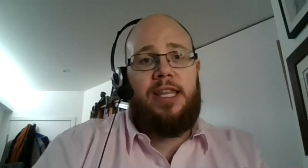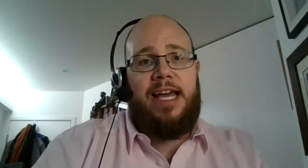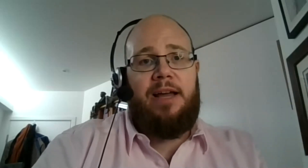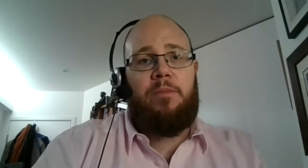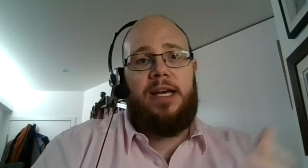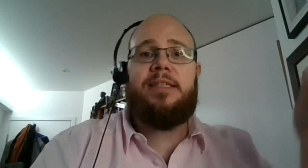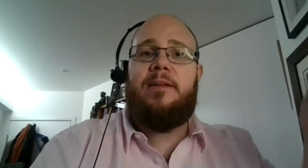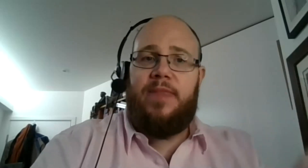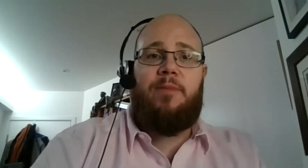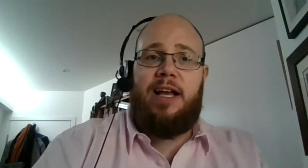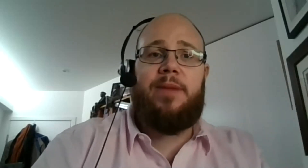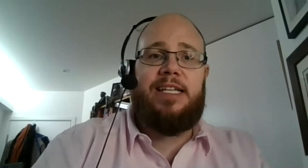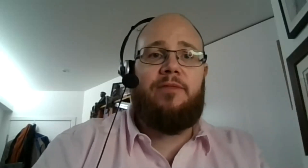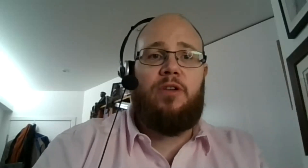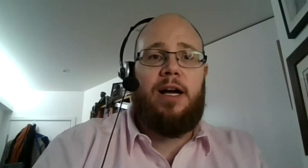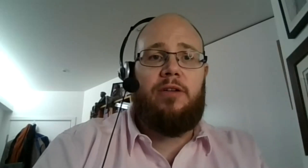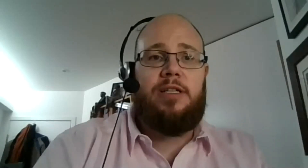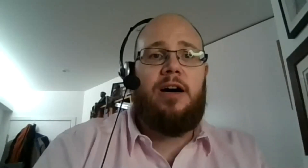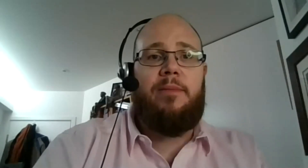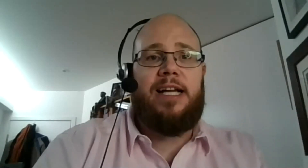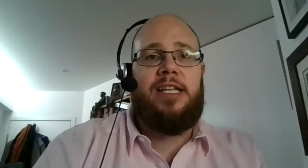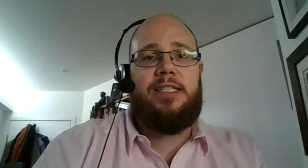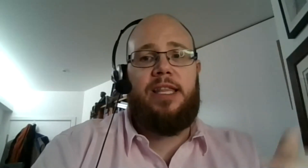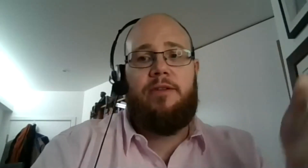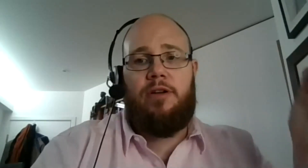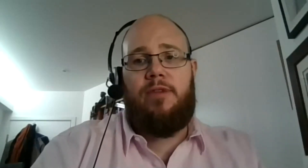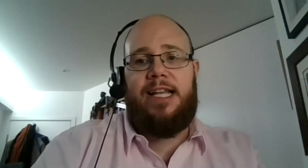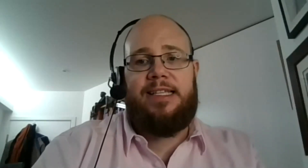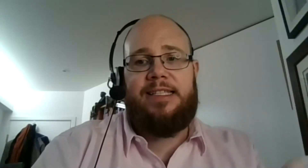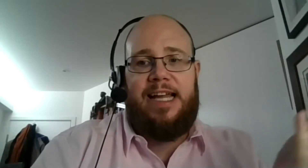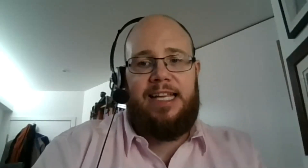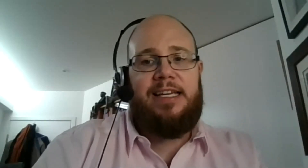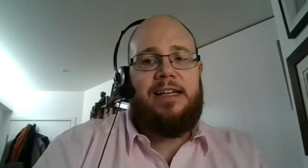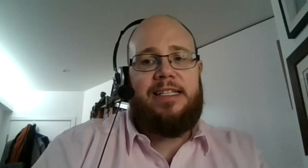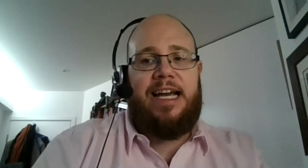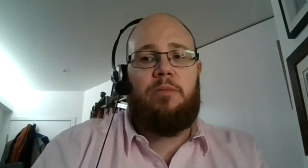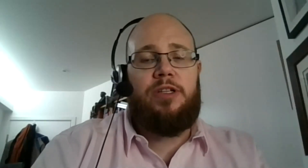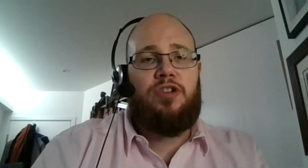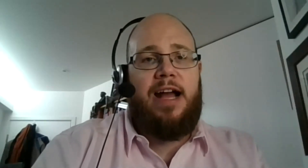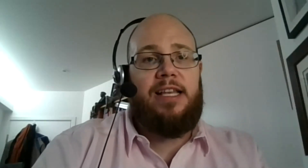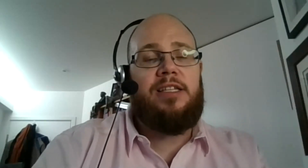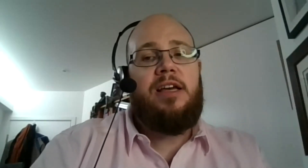their numbers, they've been coming down for quite a long time, actually. So they're on a really sustained downward trend.